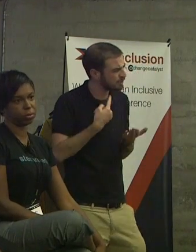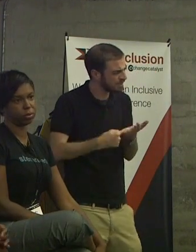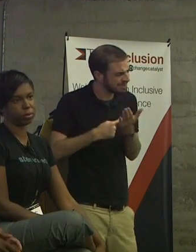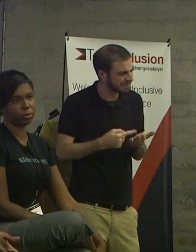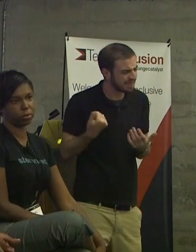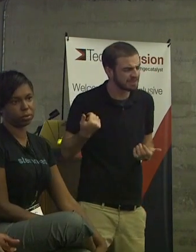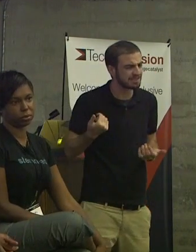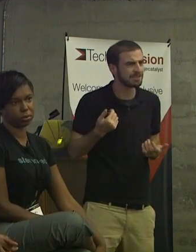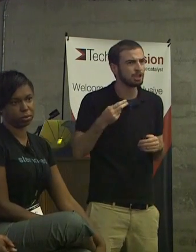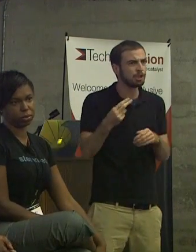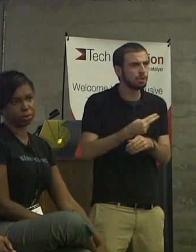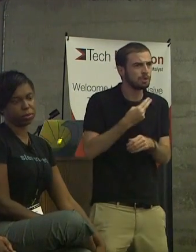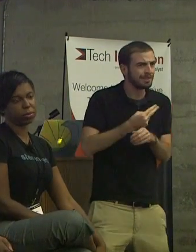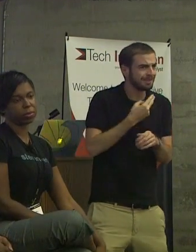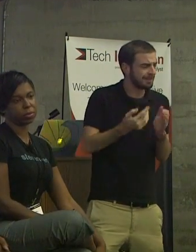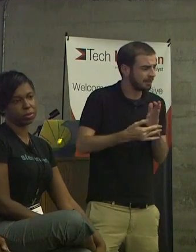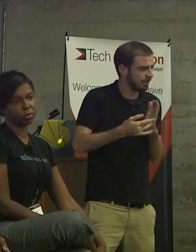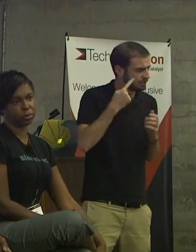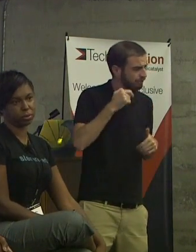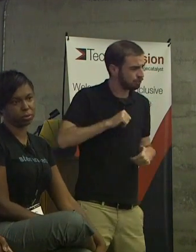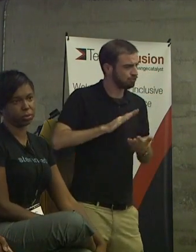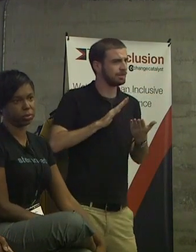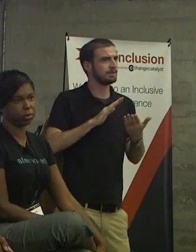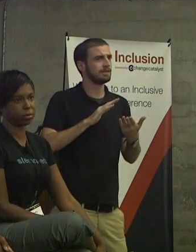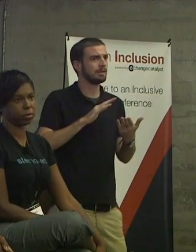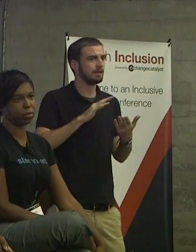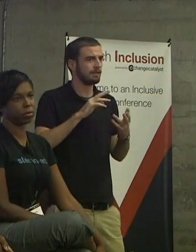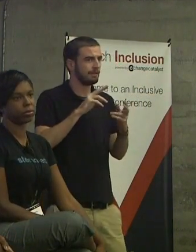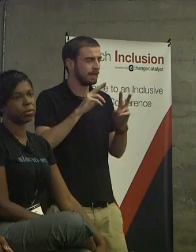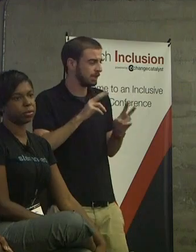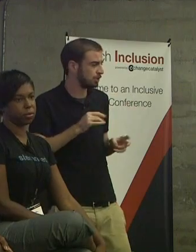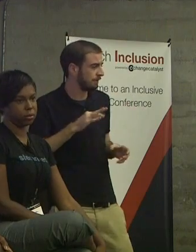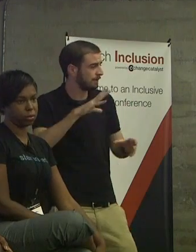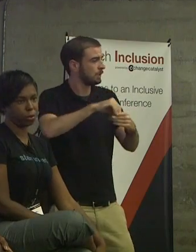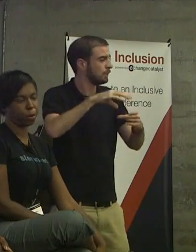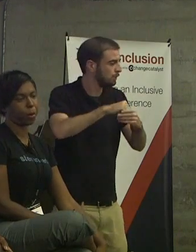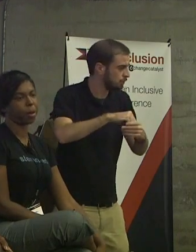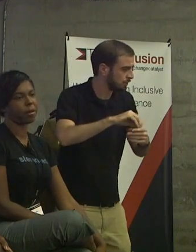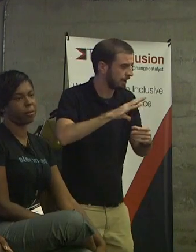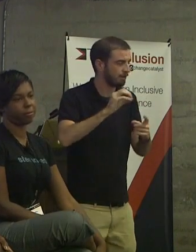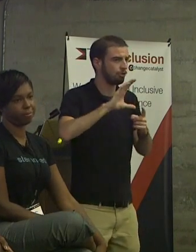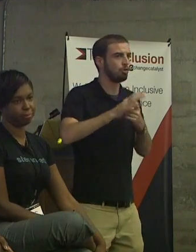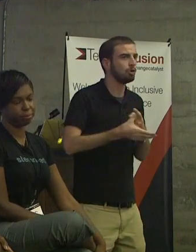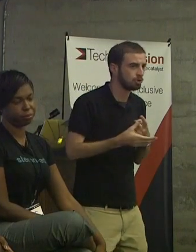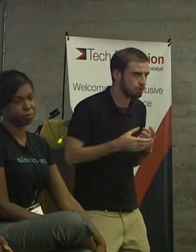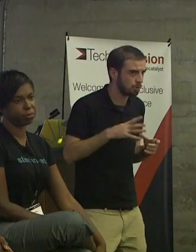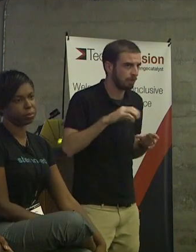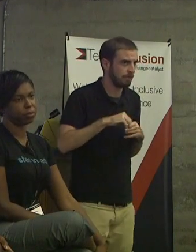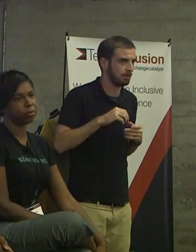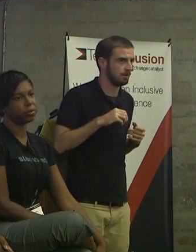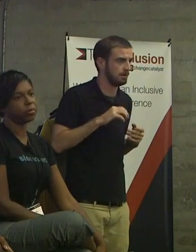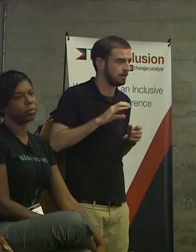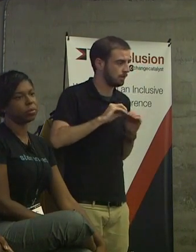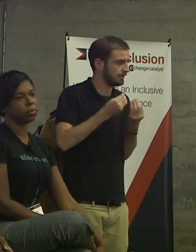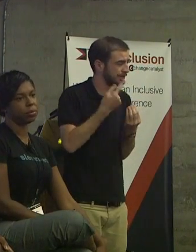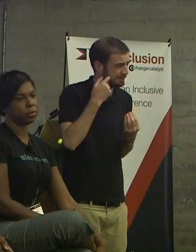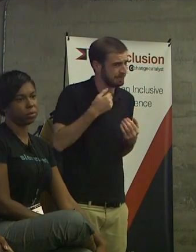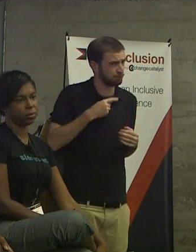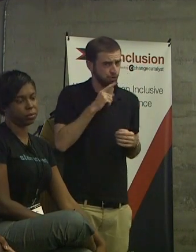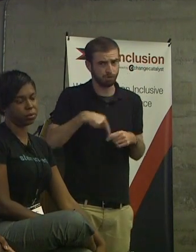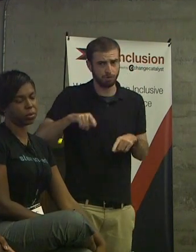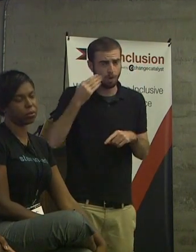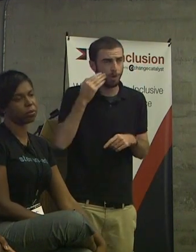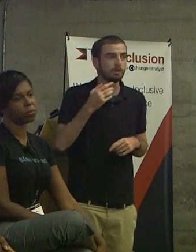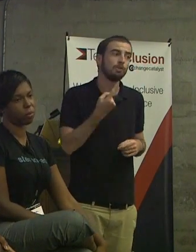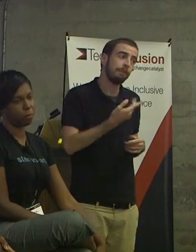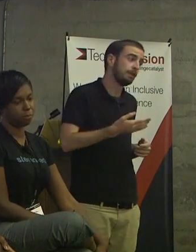about using technology to address the issue of inclusion and the culture in organizations, because as I'm sure you know, it's one thing